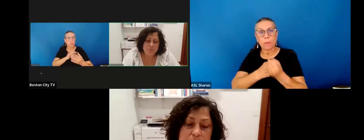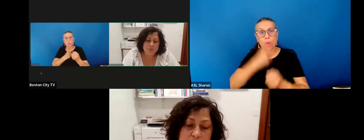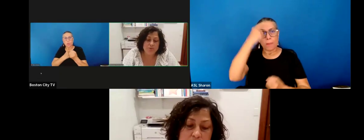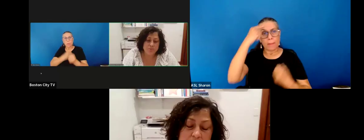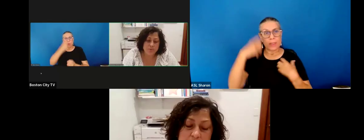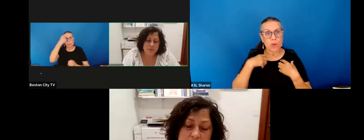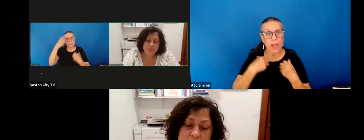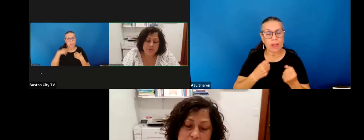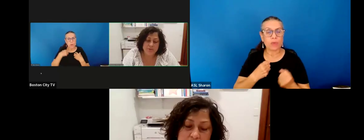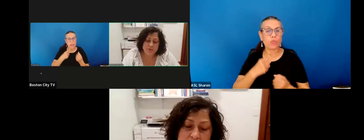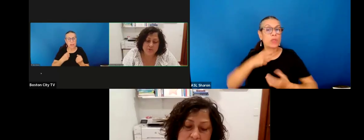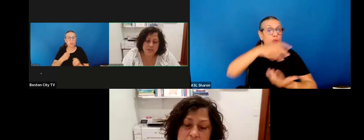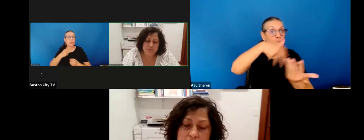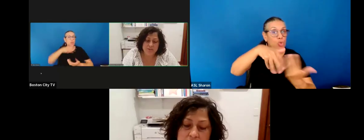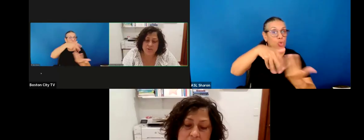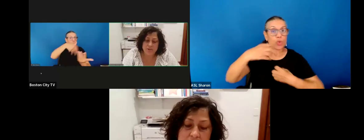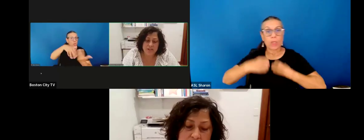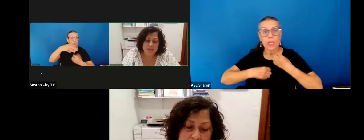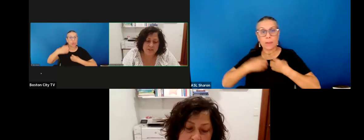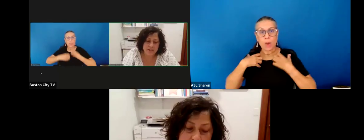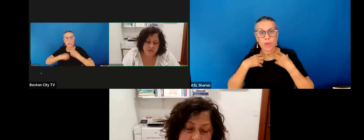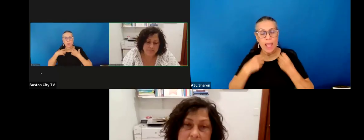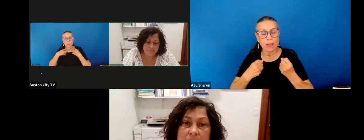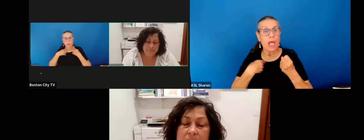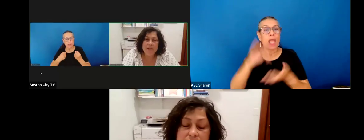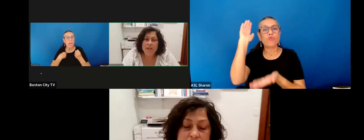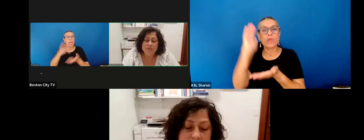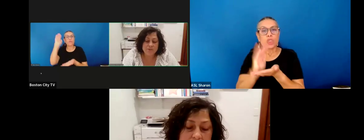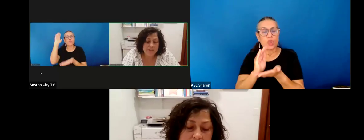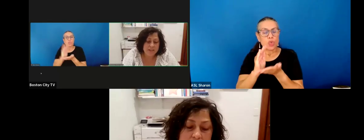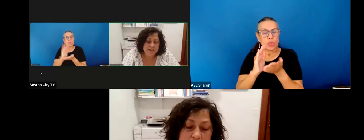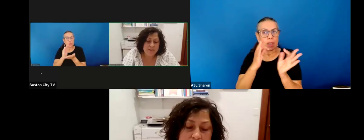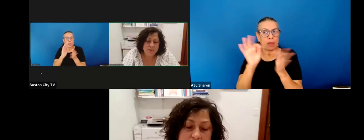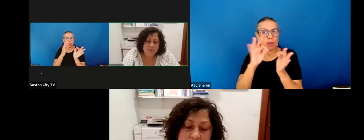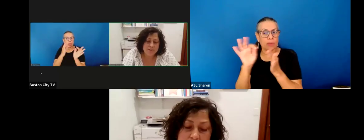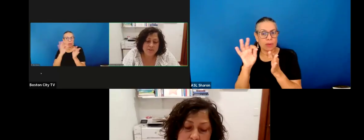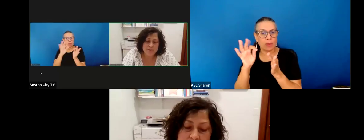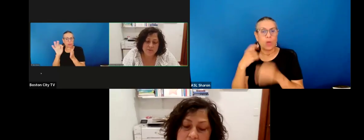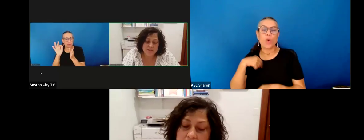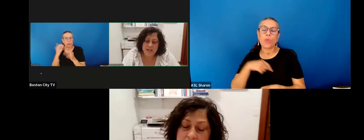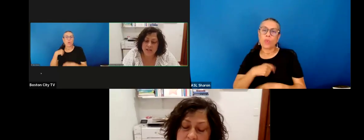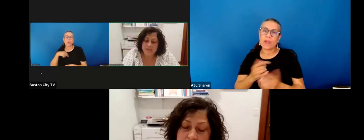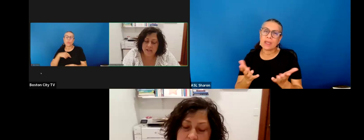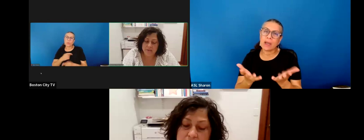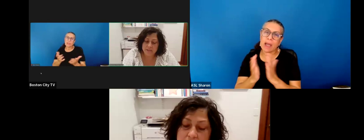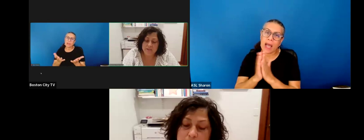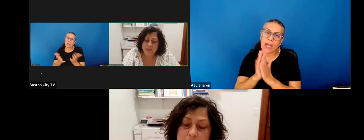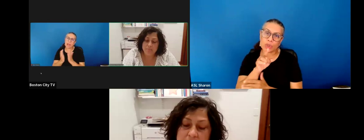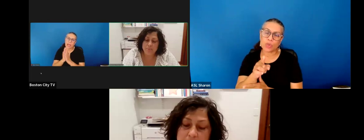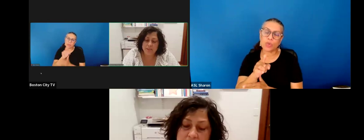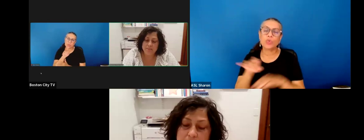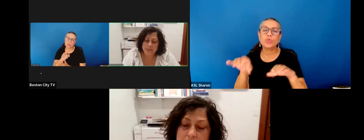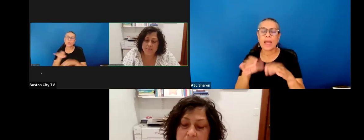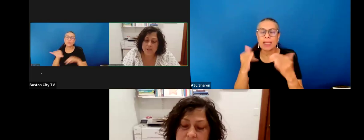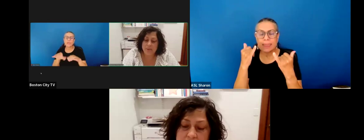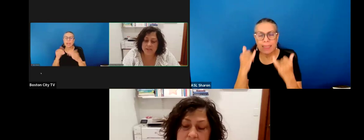social emotional growth, and reduce distractions to learning and education. Sociedad Latina urges the district to act now and to